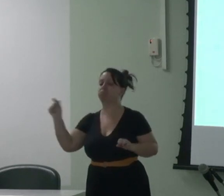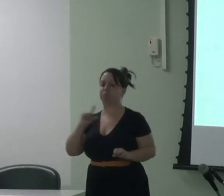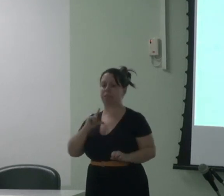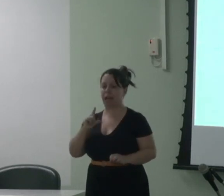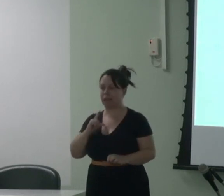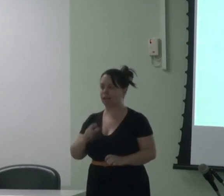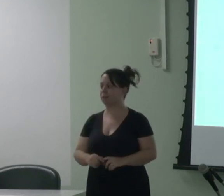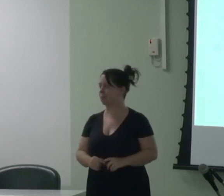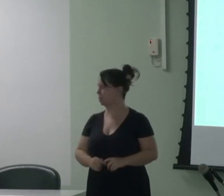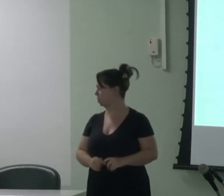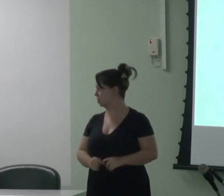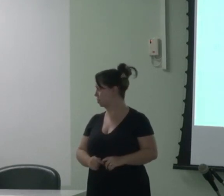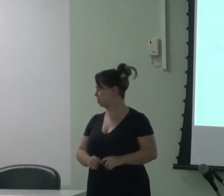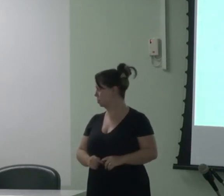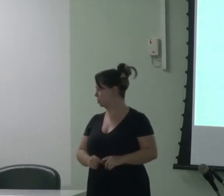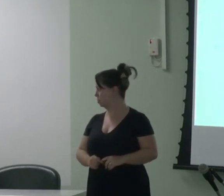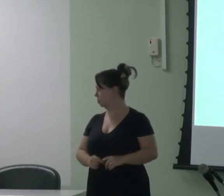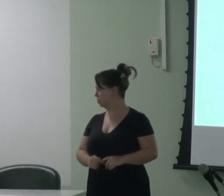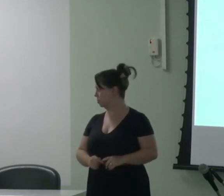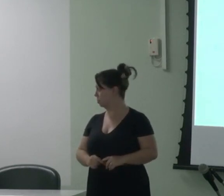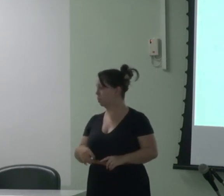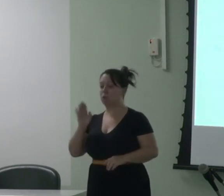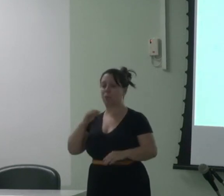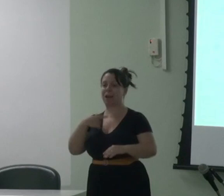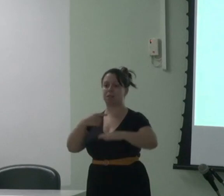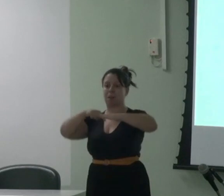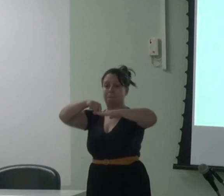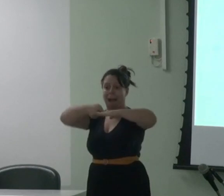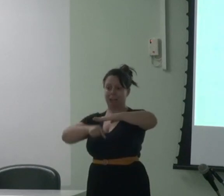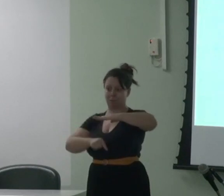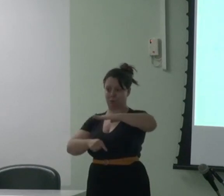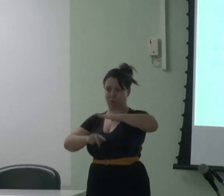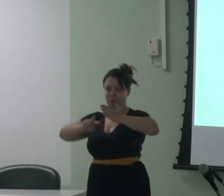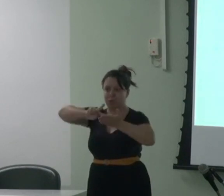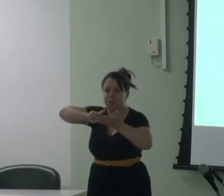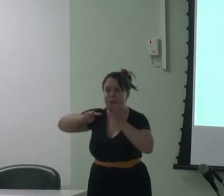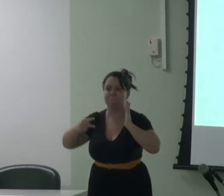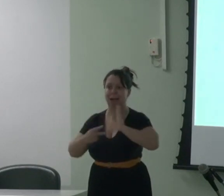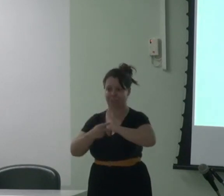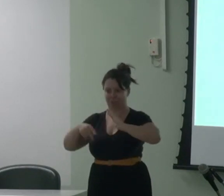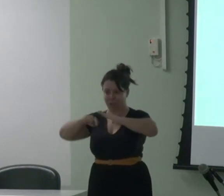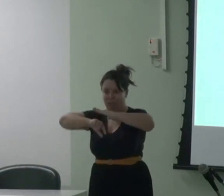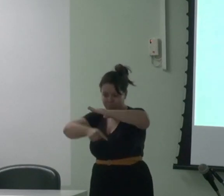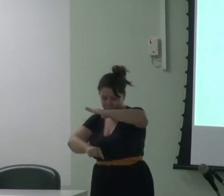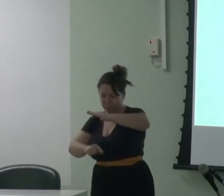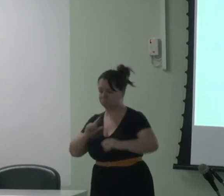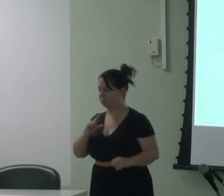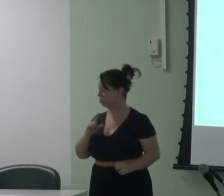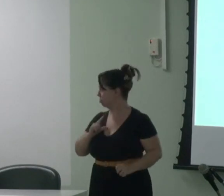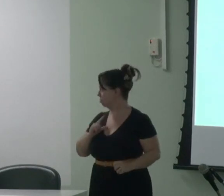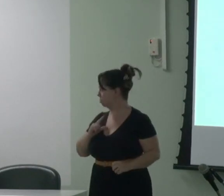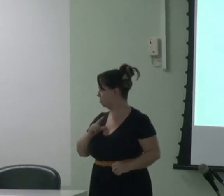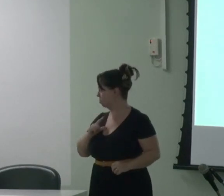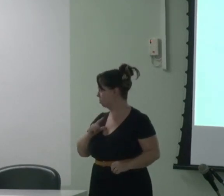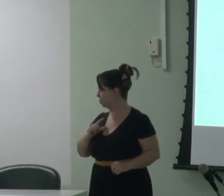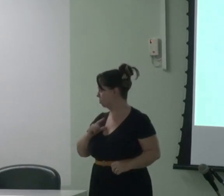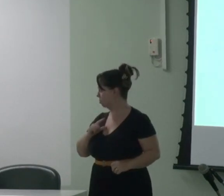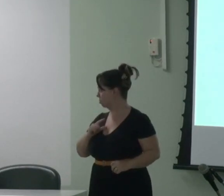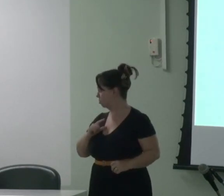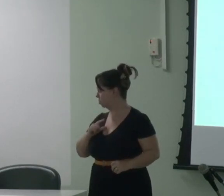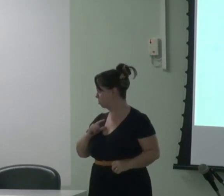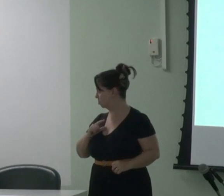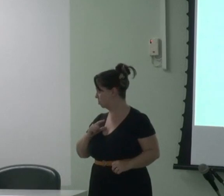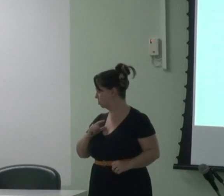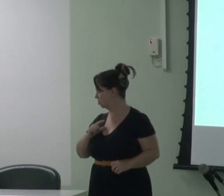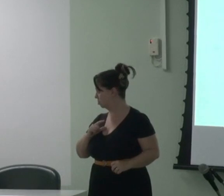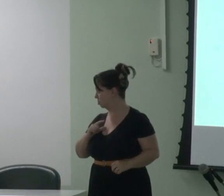be part of the deeper layer of the deeper semantic structure. So I don't know if it's planned to have it as a part of the